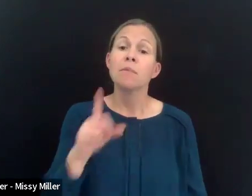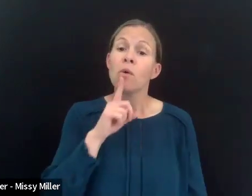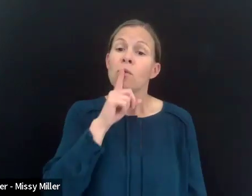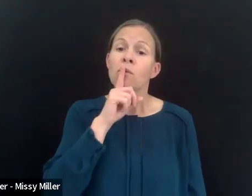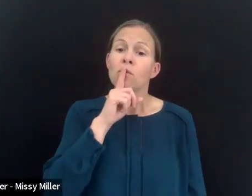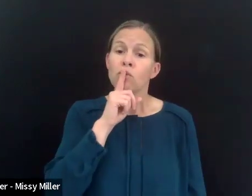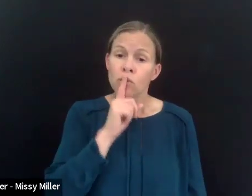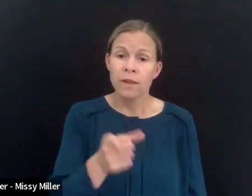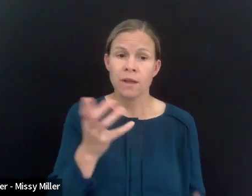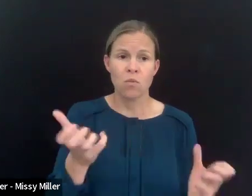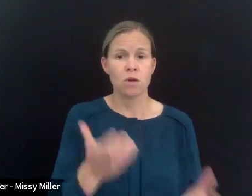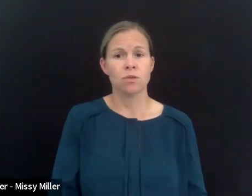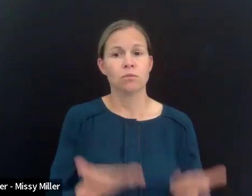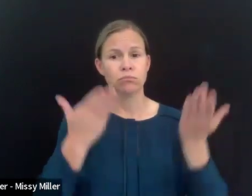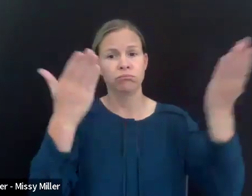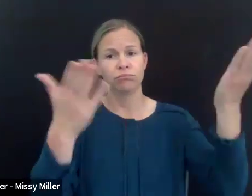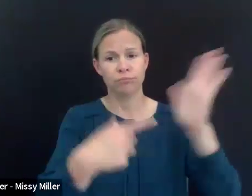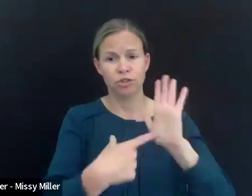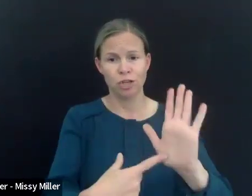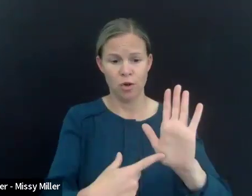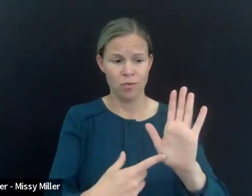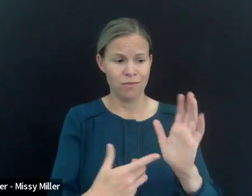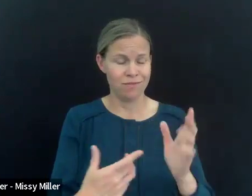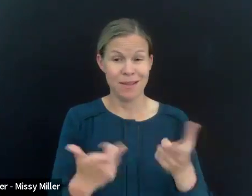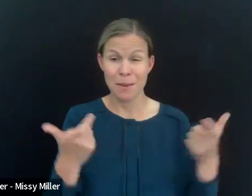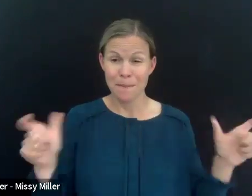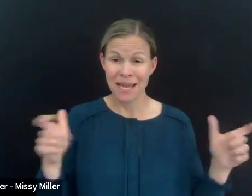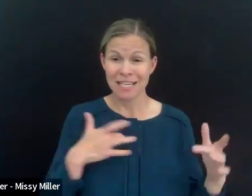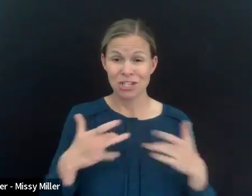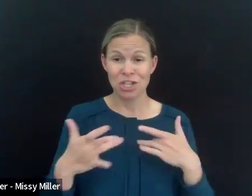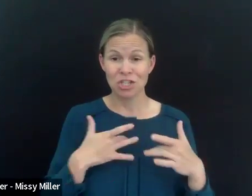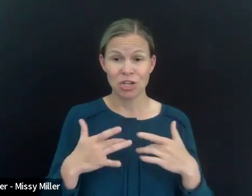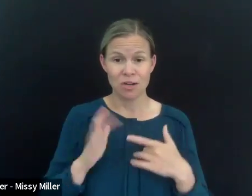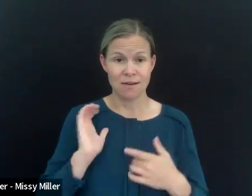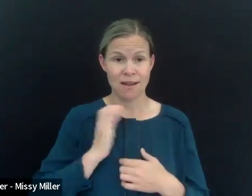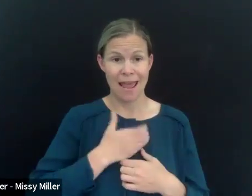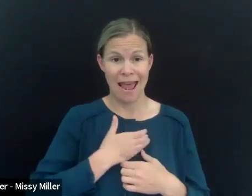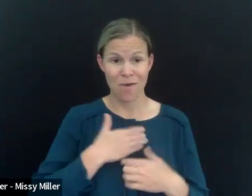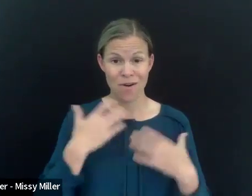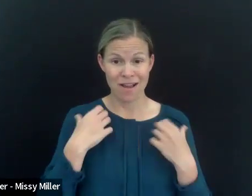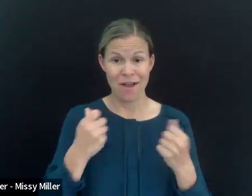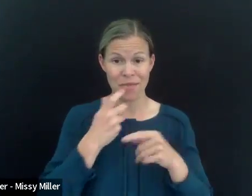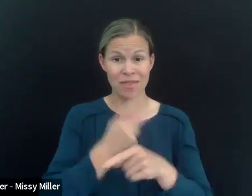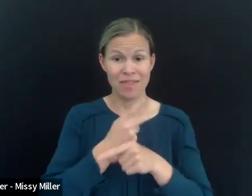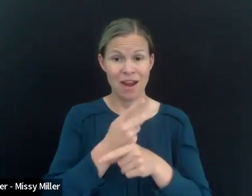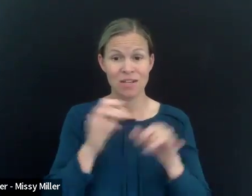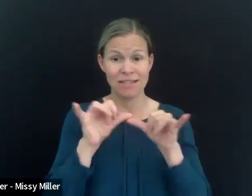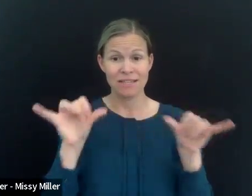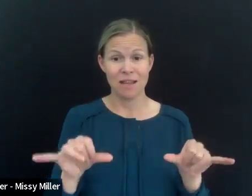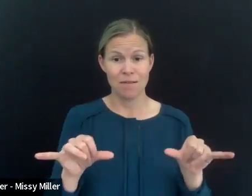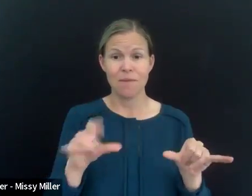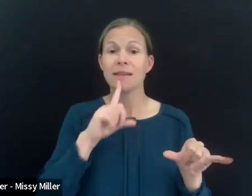that what's really concerning is that our healthcare system is